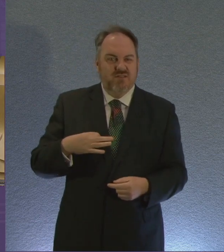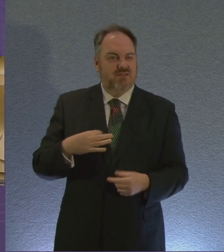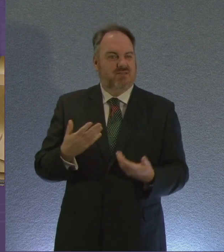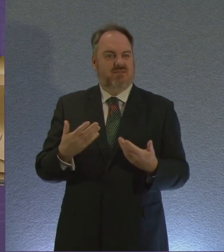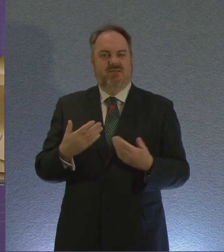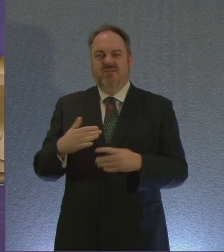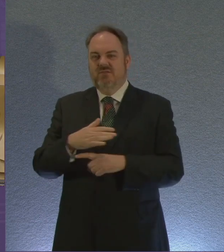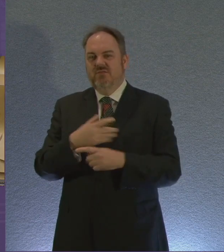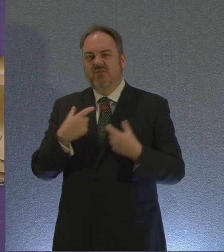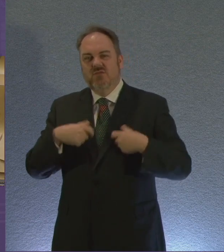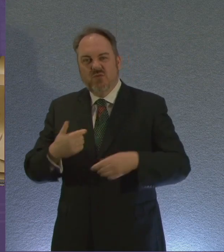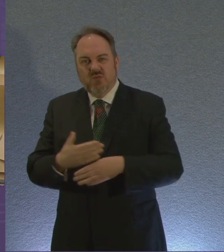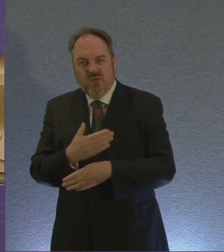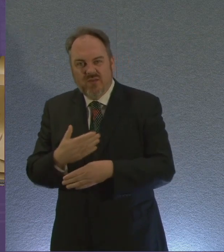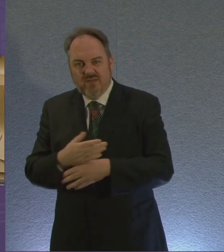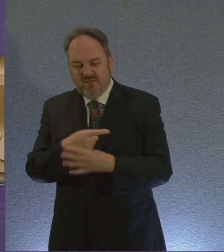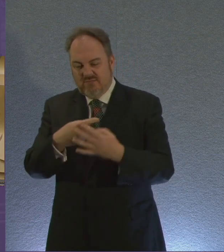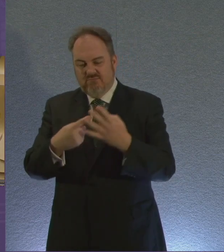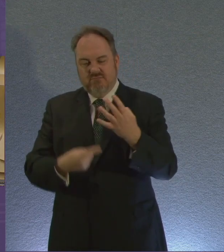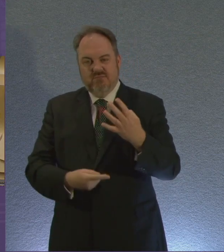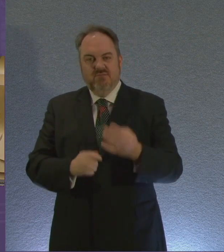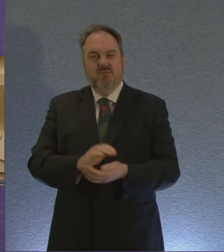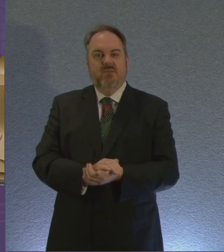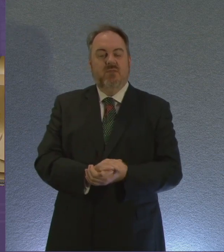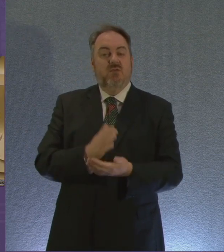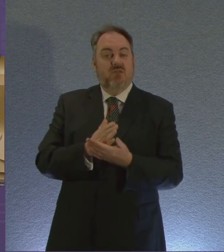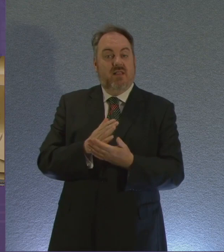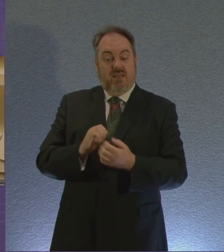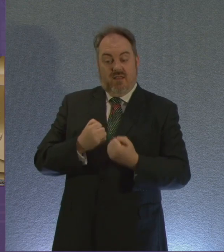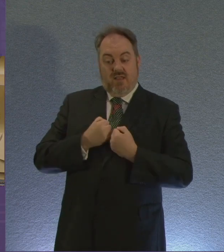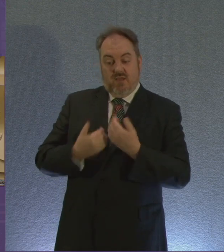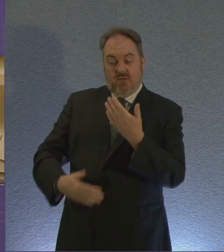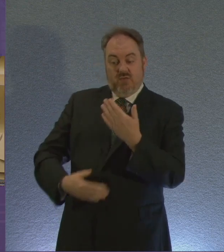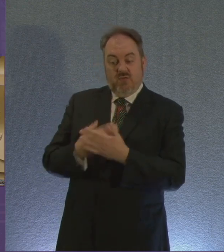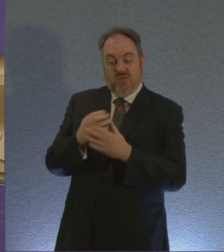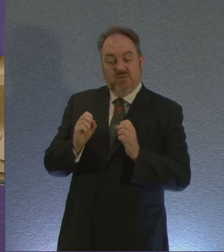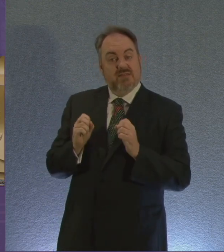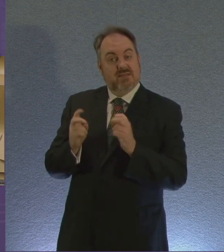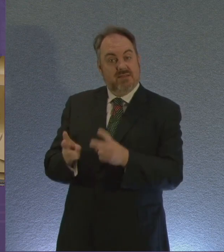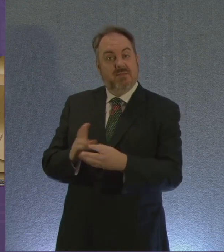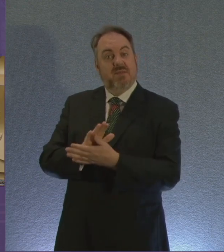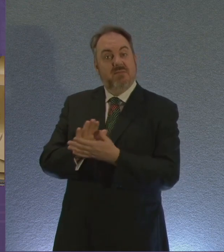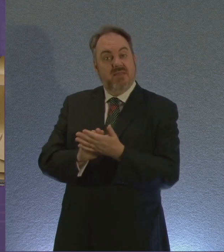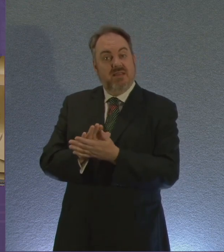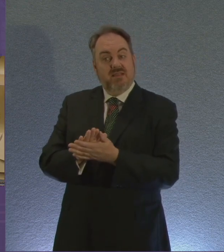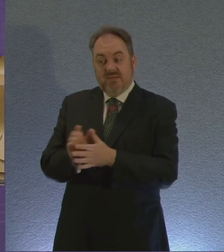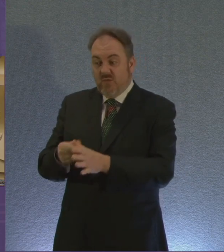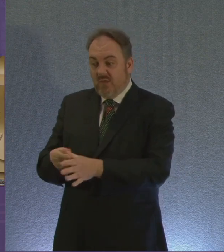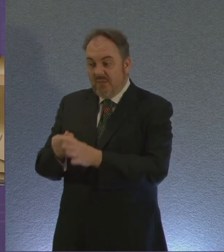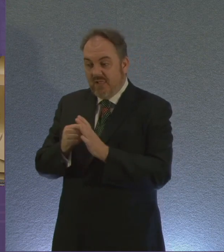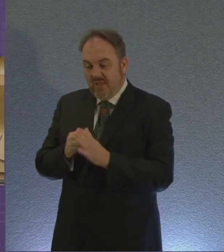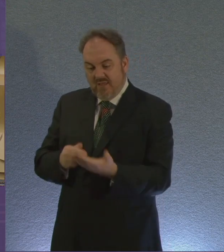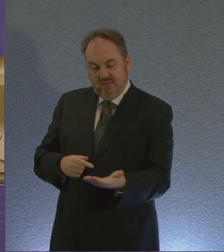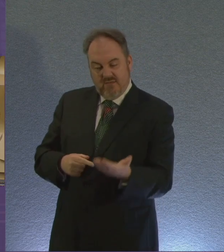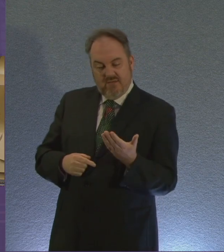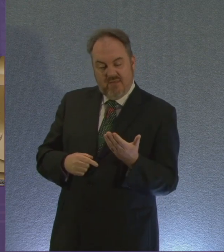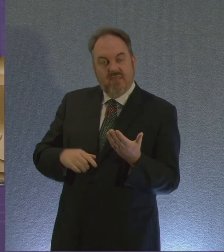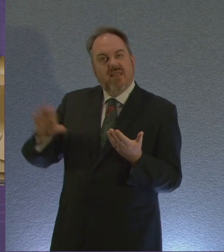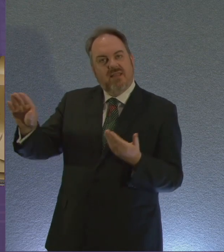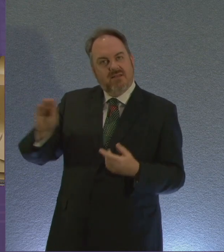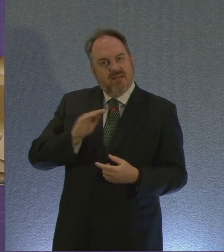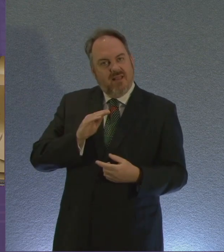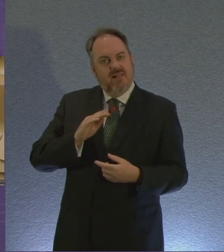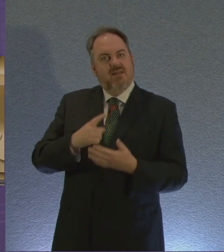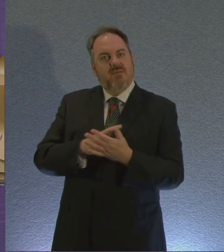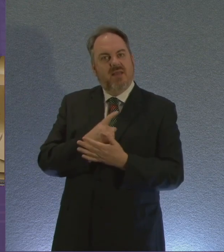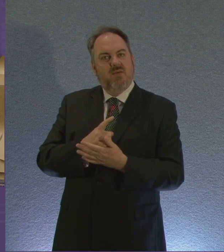which draws on this resource at all stages. Our new system will mean that when people apply, they can tell Social Security Scotland about the health and